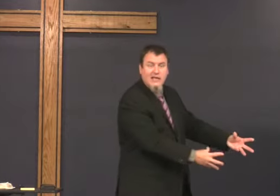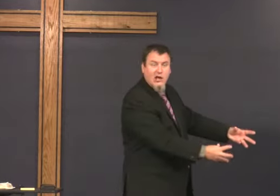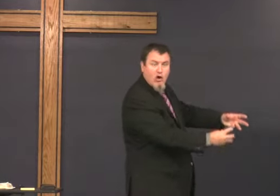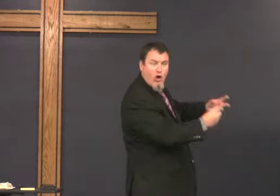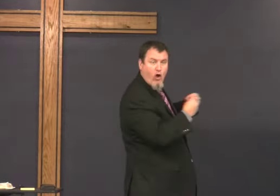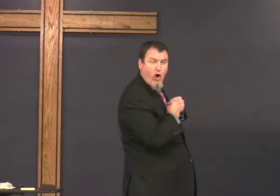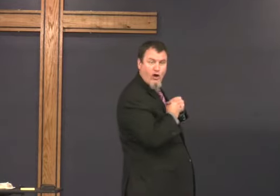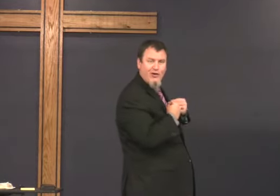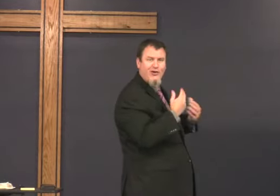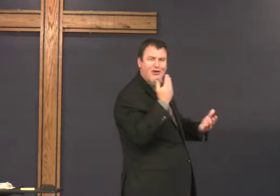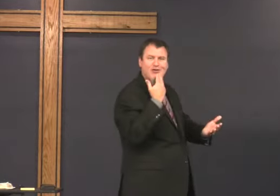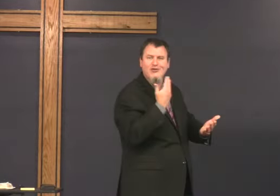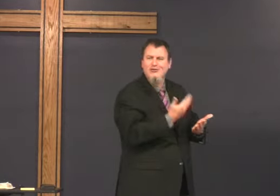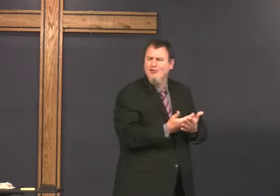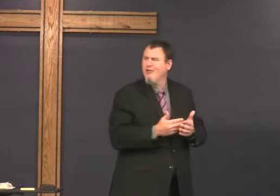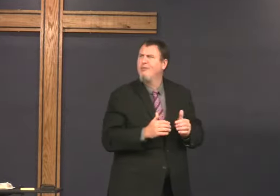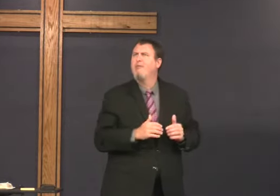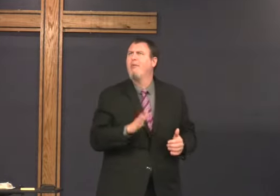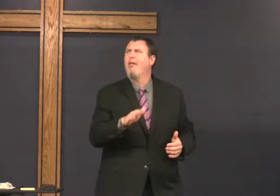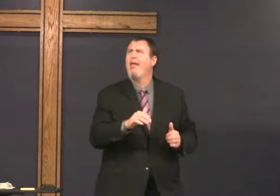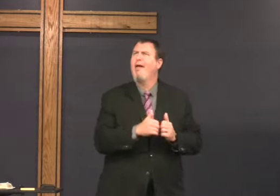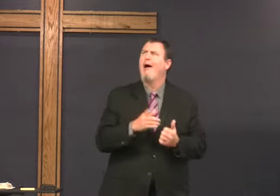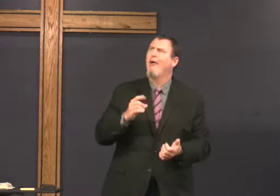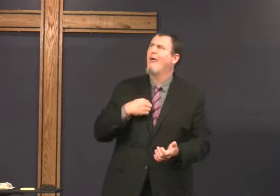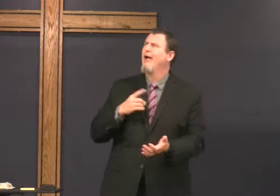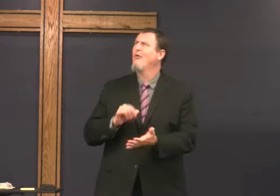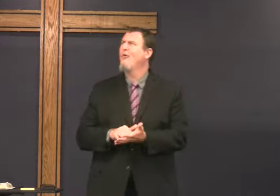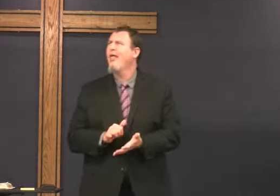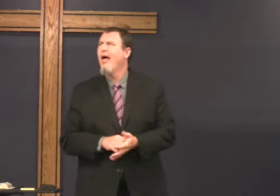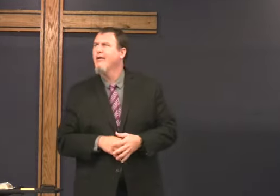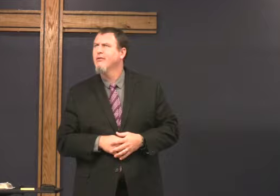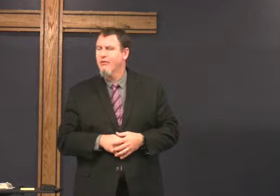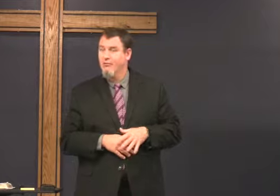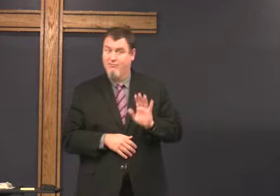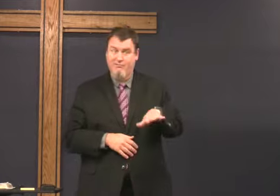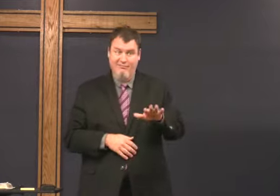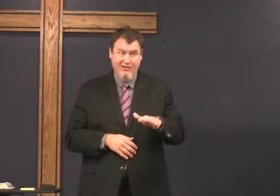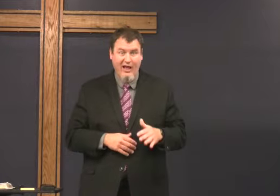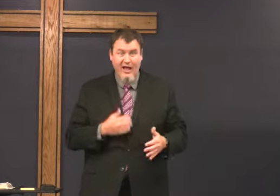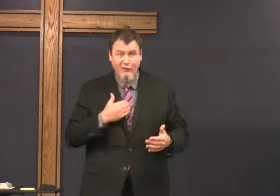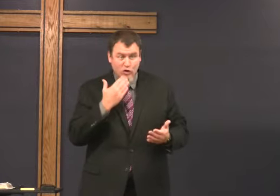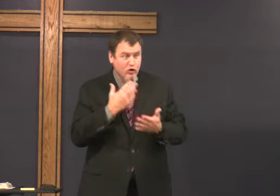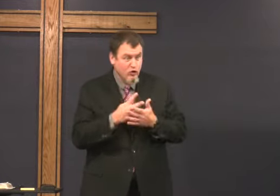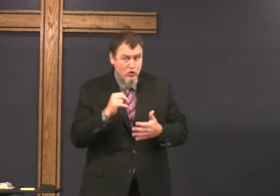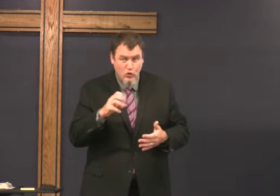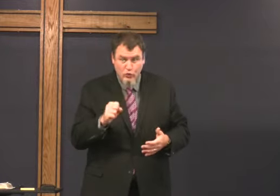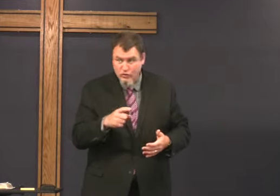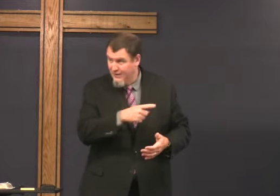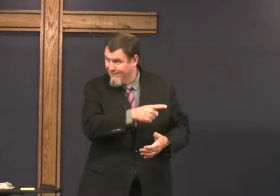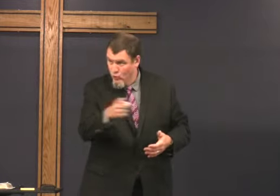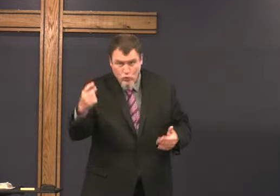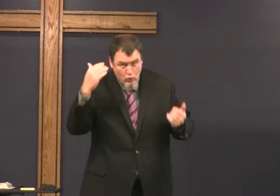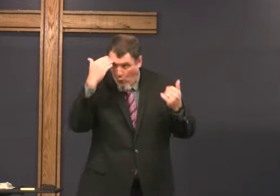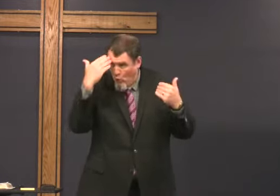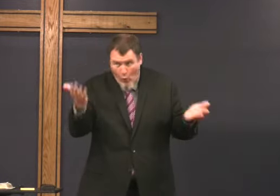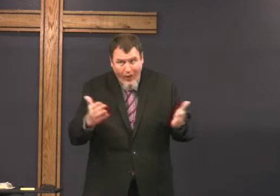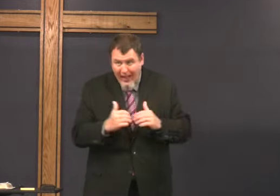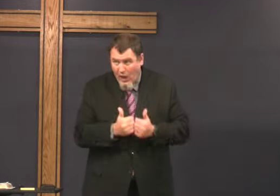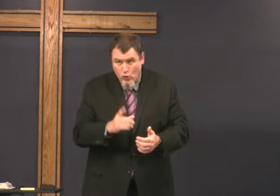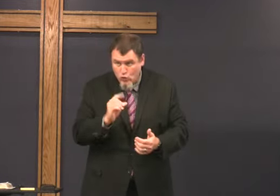Put away the bad and bring in the good. And you might be asking me, how do I do that? I have good news for you.